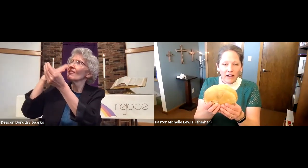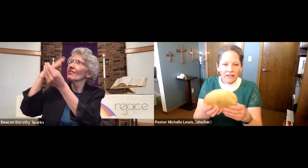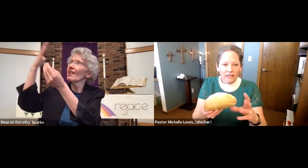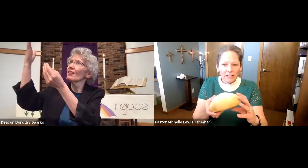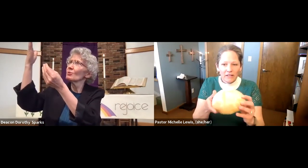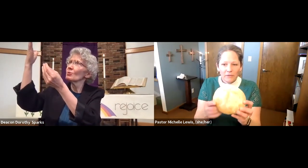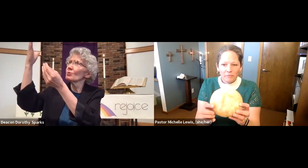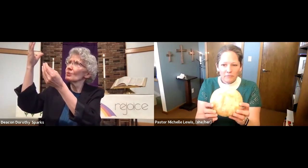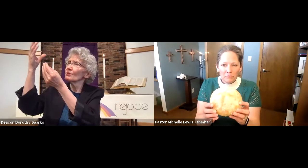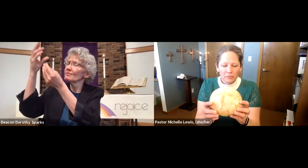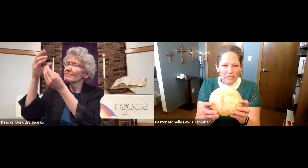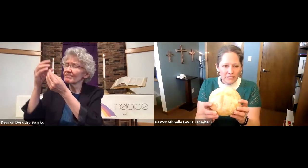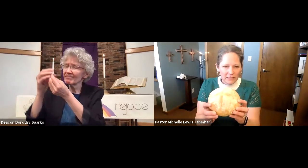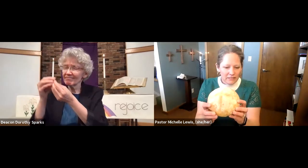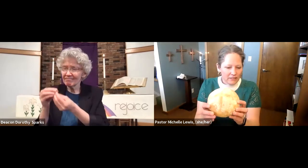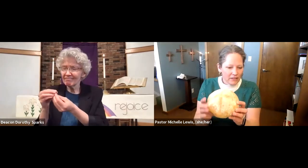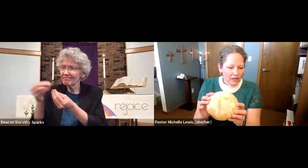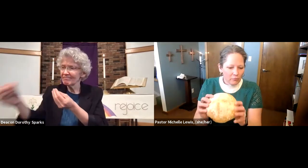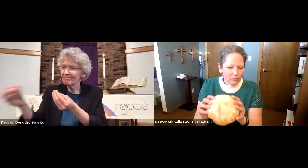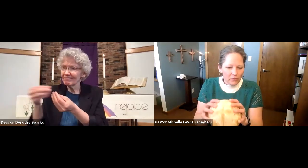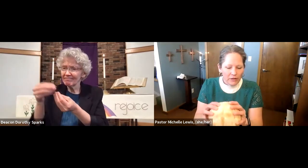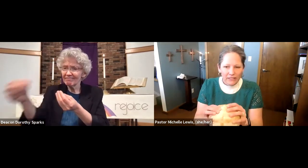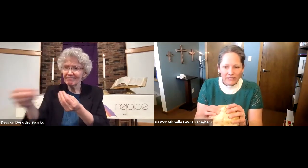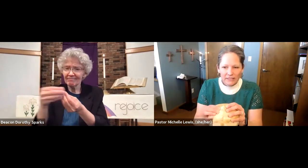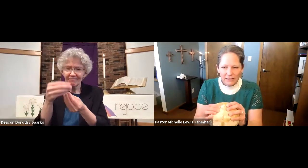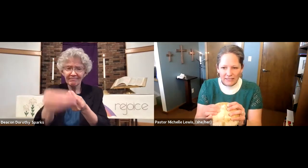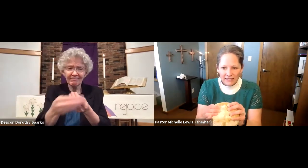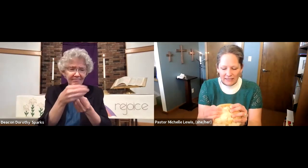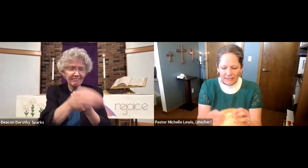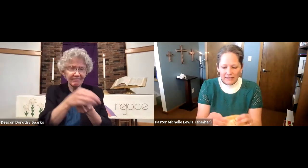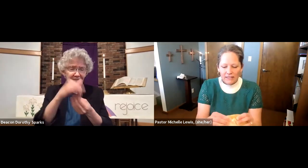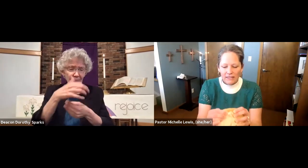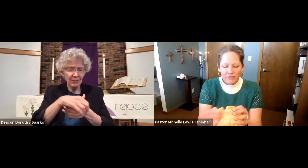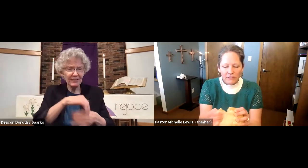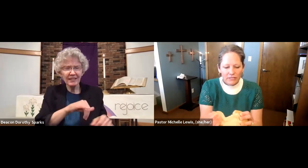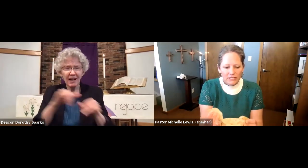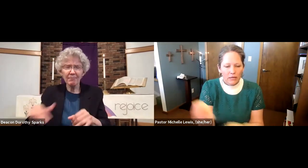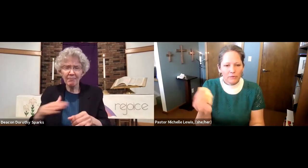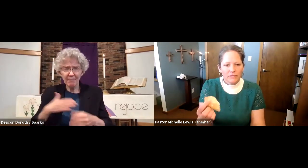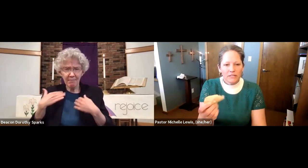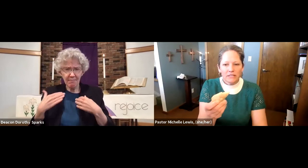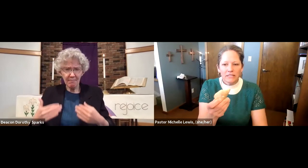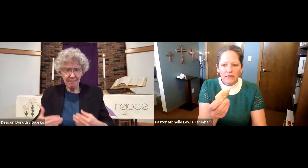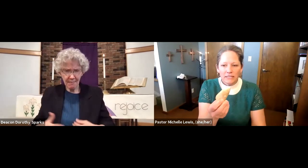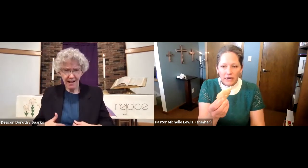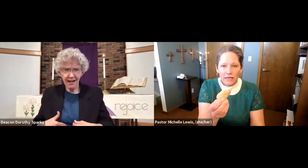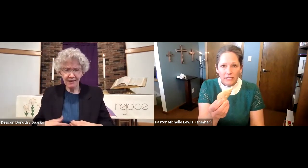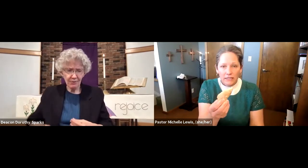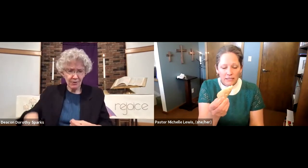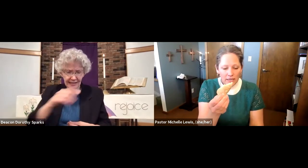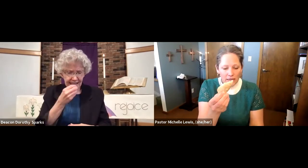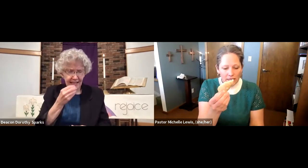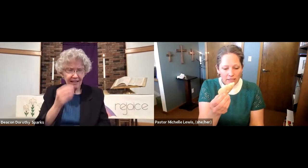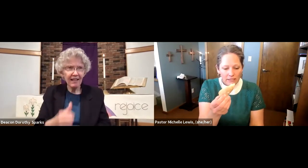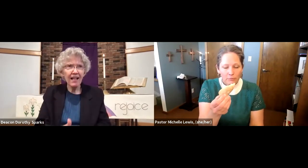thanked God, blessed it, and broke it. He gave it to his disciples, saying, "Take and